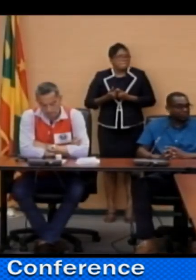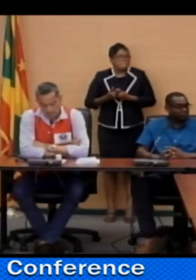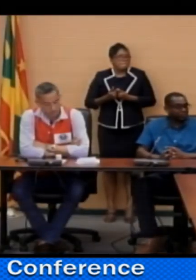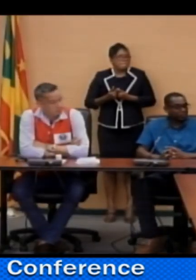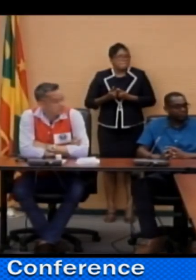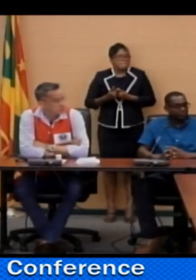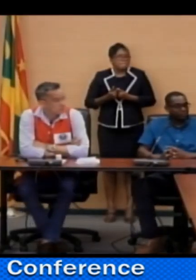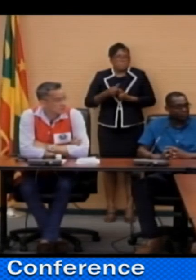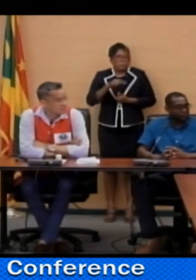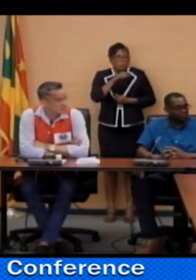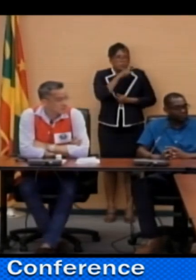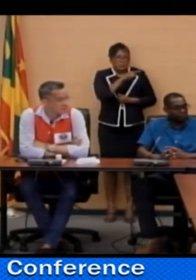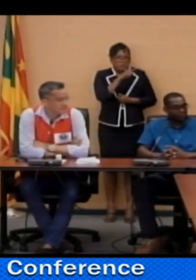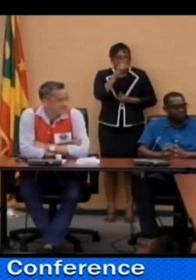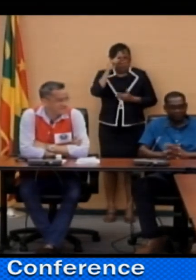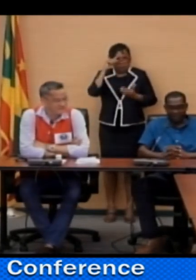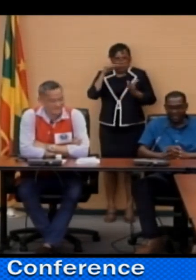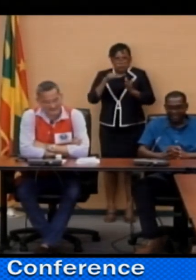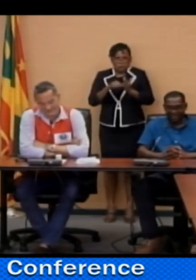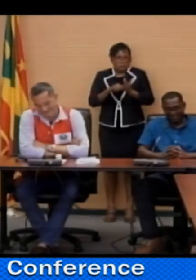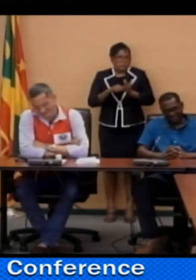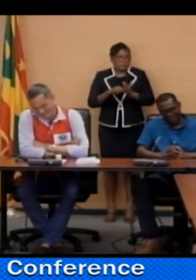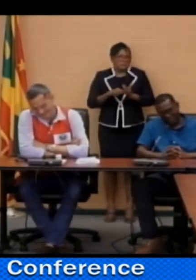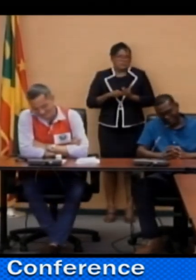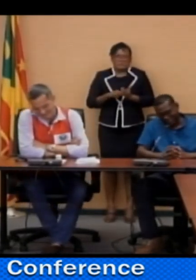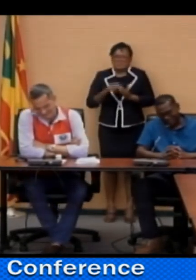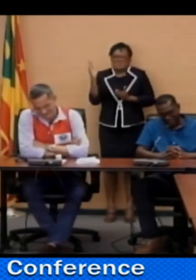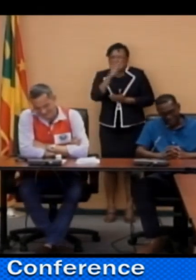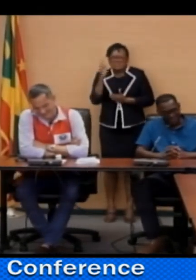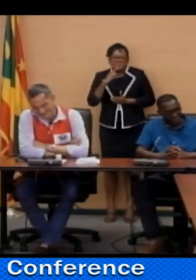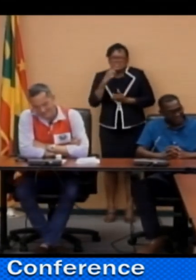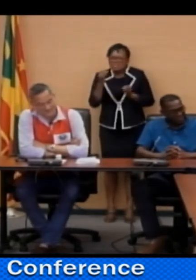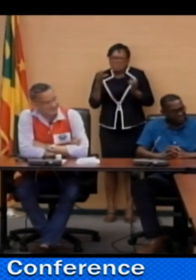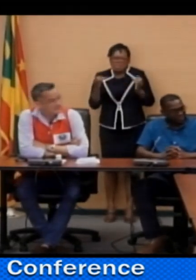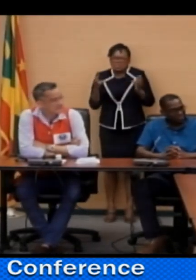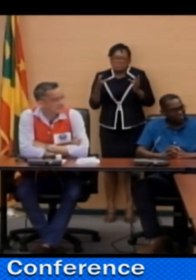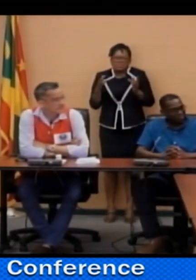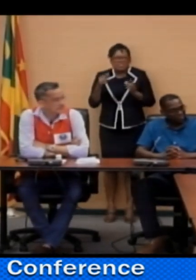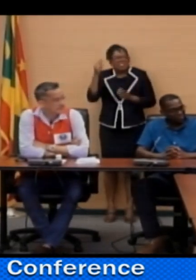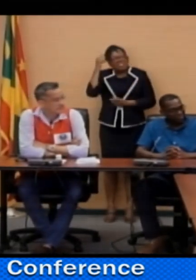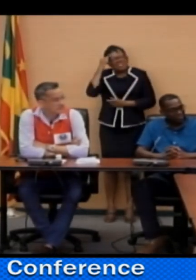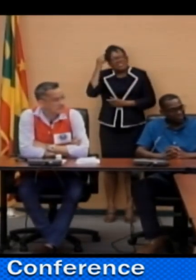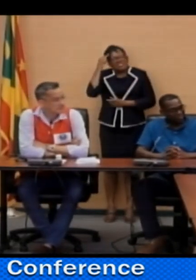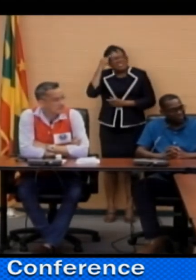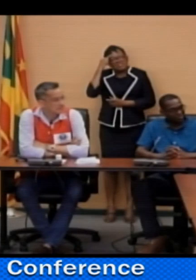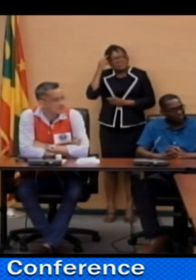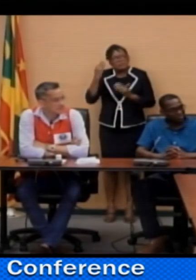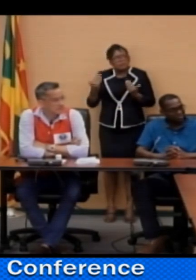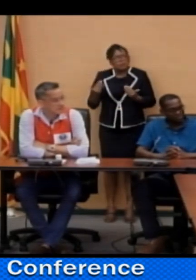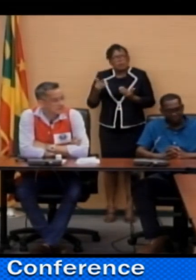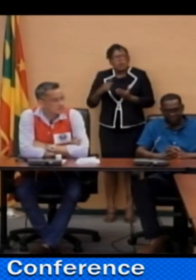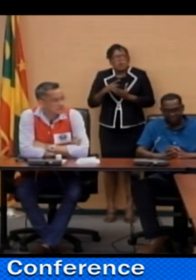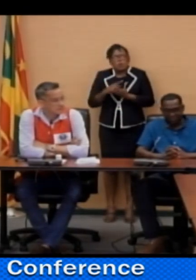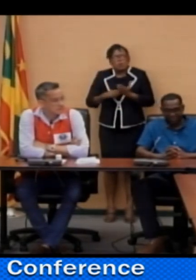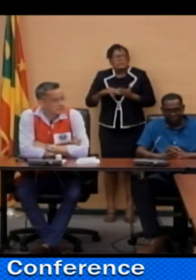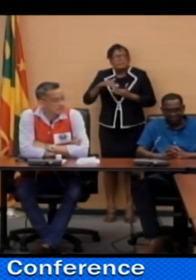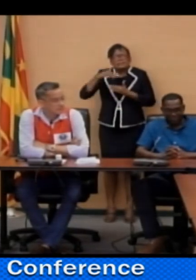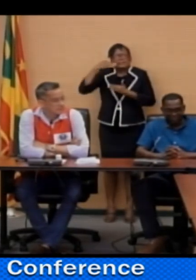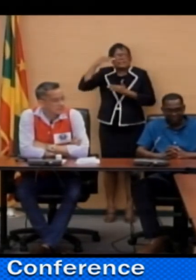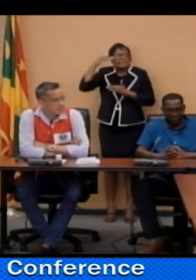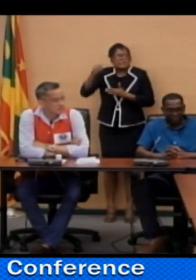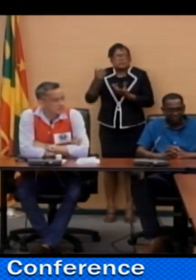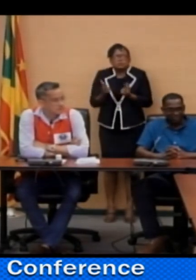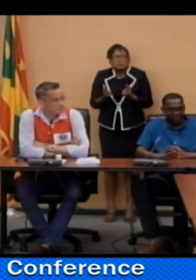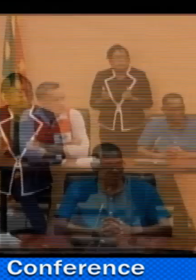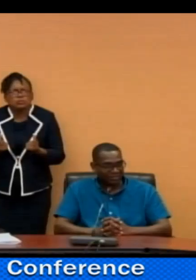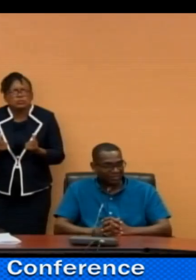You would notice that I hardly spoke during this press conference. I'm thinking strategically about what next to be done. Now